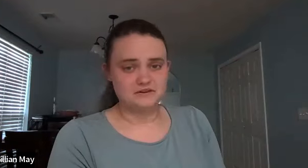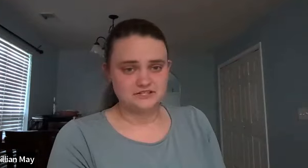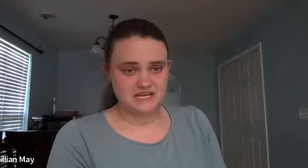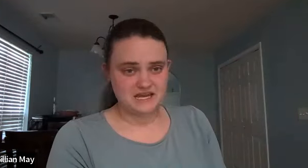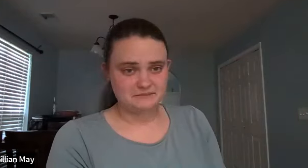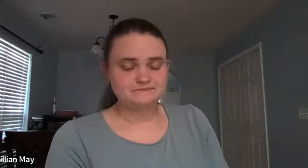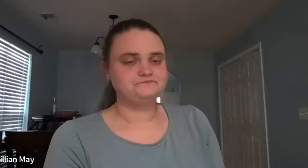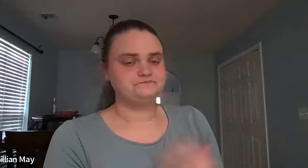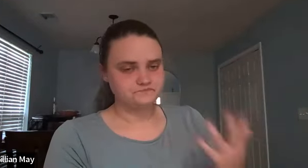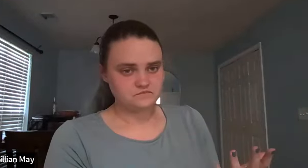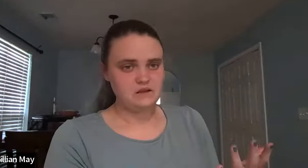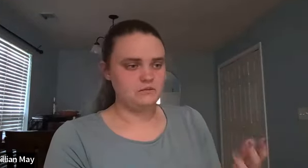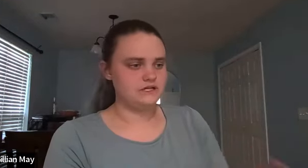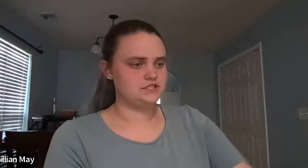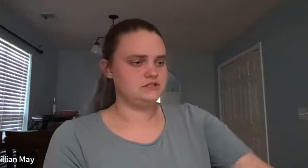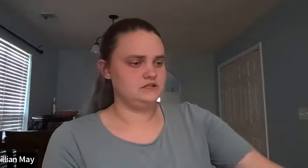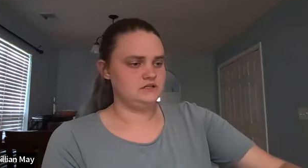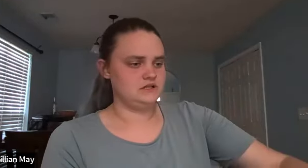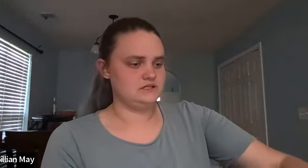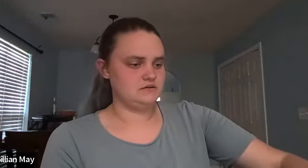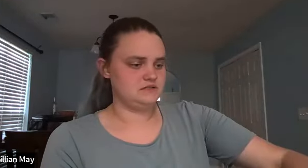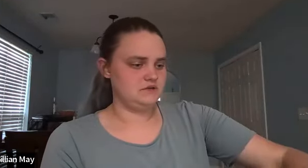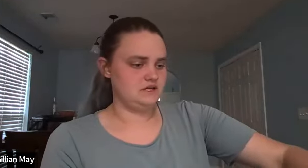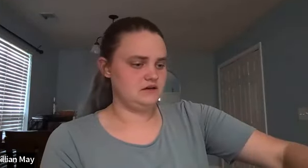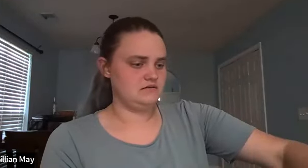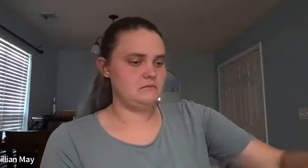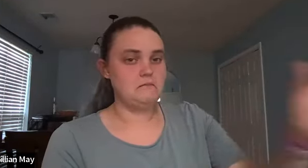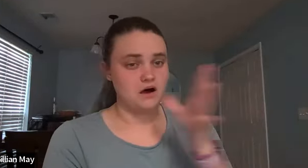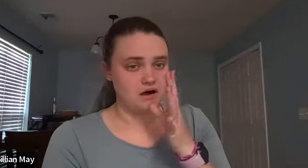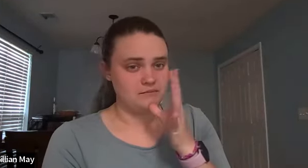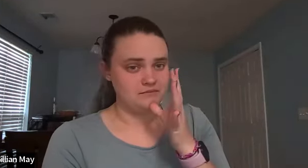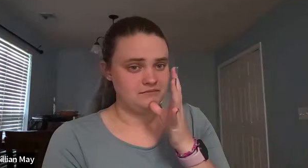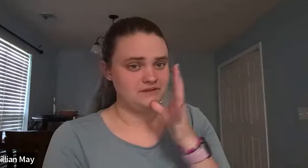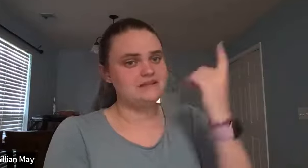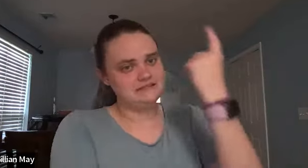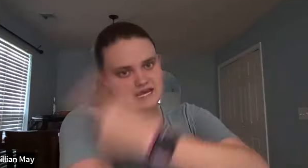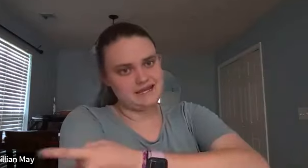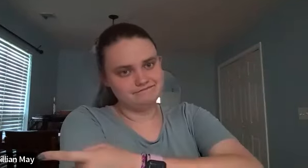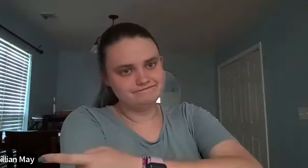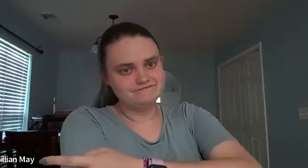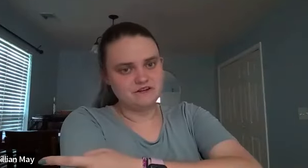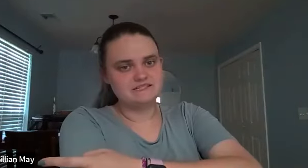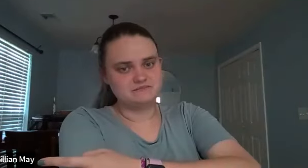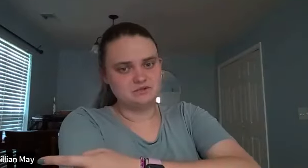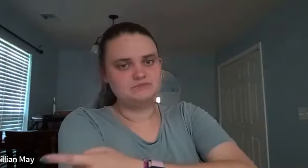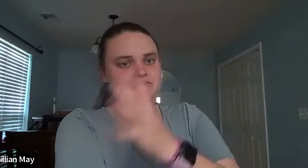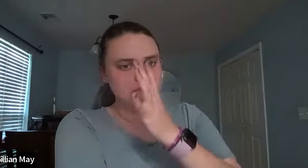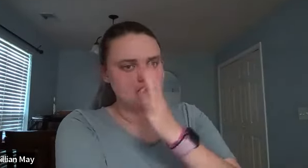Mother's Day, which is going to be Mom Day. Very simple.